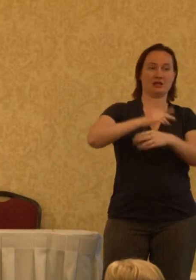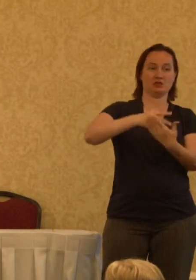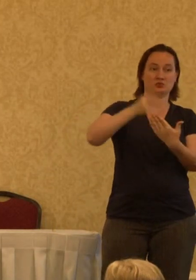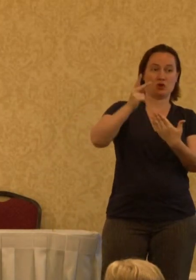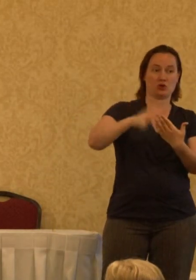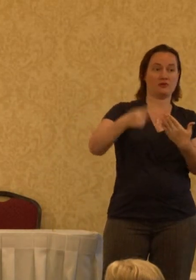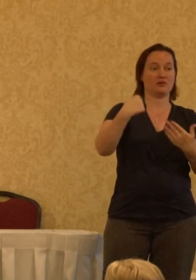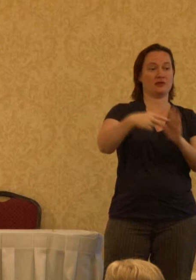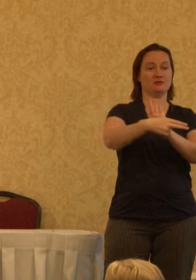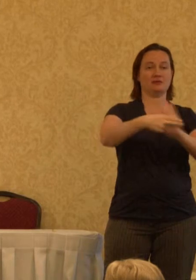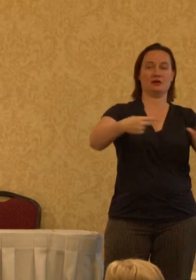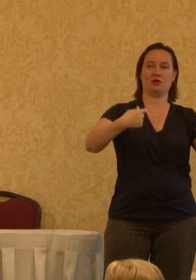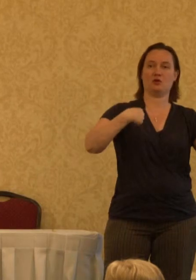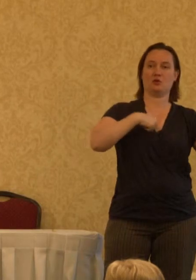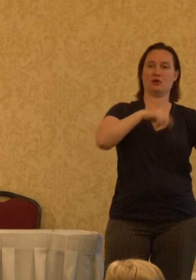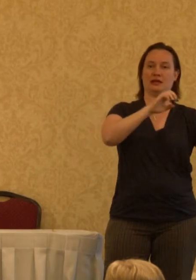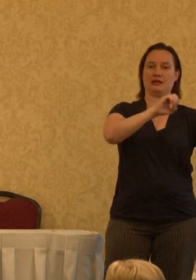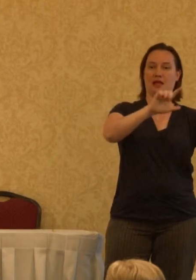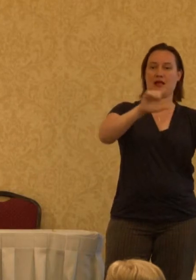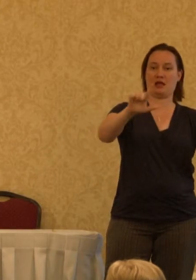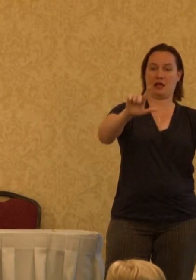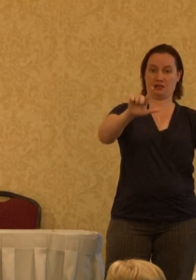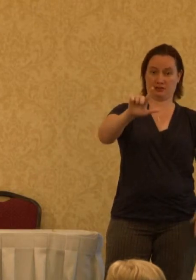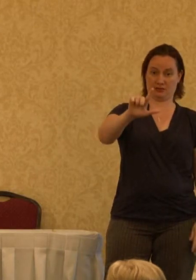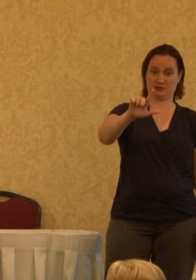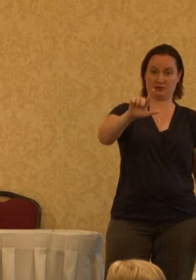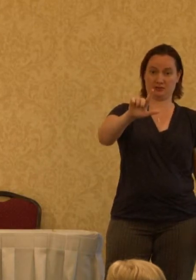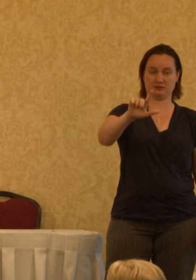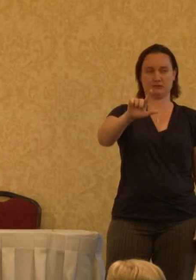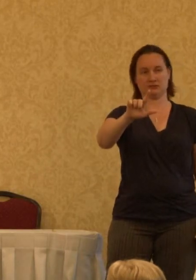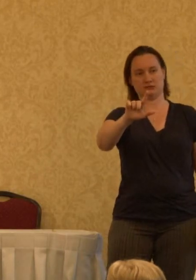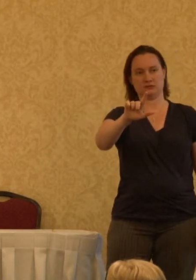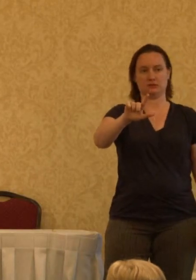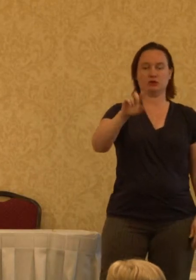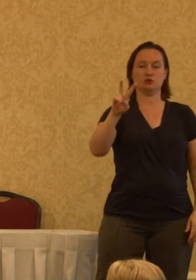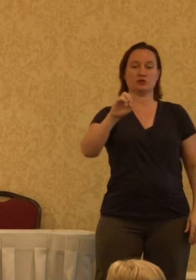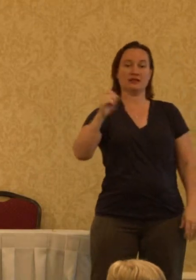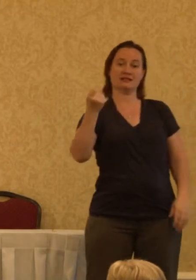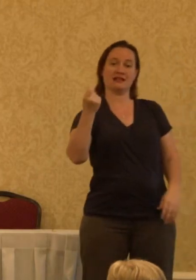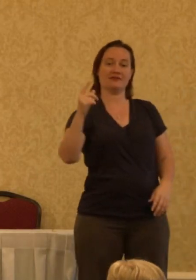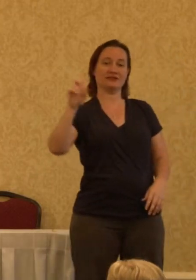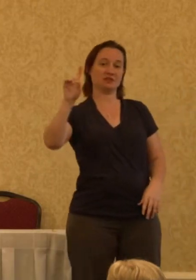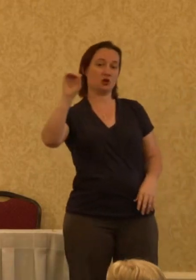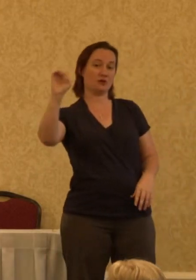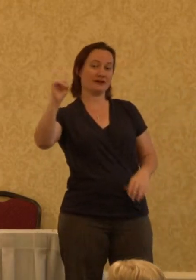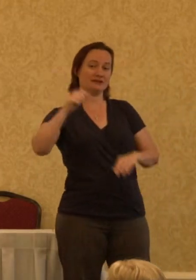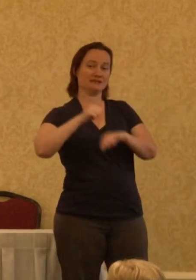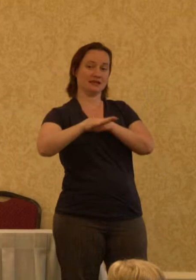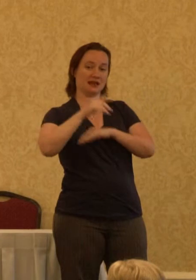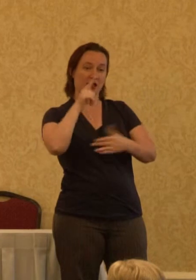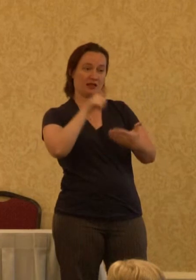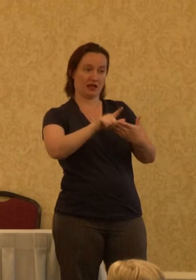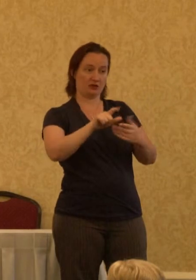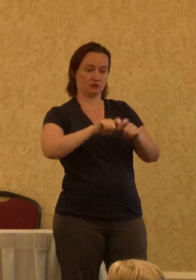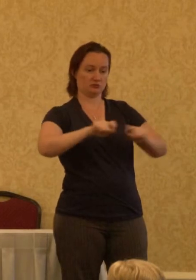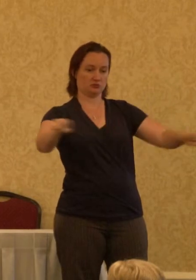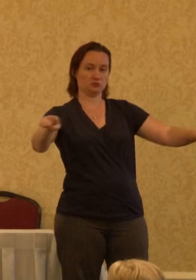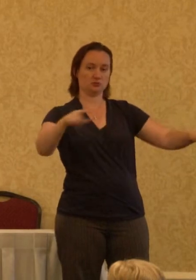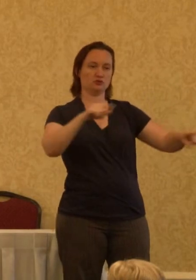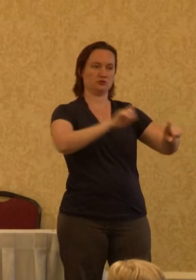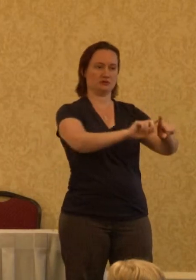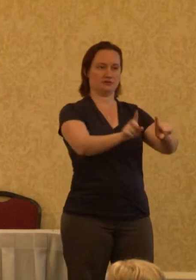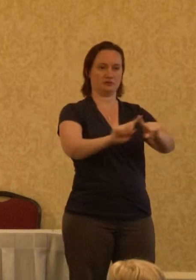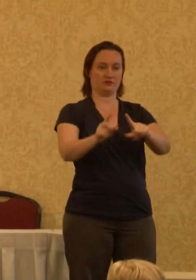label ELL for their deaf students. So in 2011, the Department of Education sent a letter out to